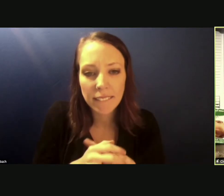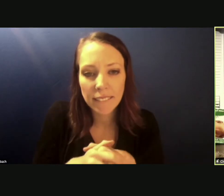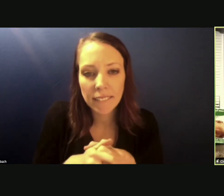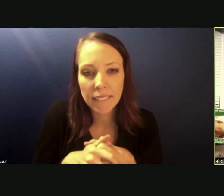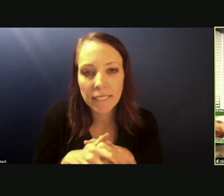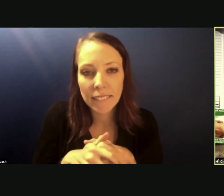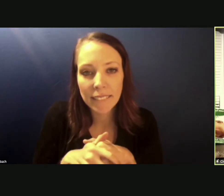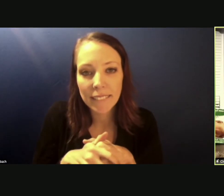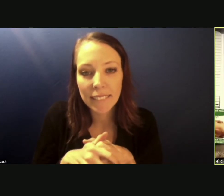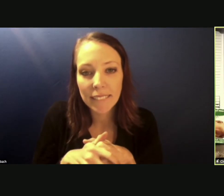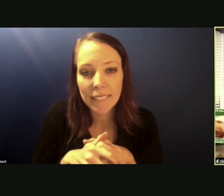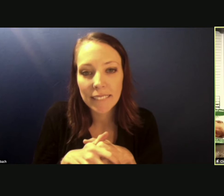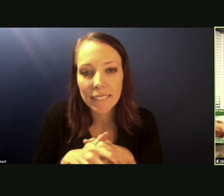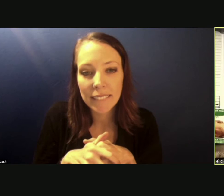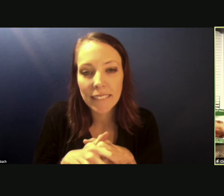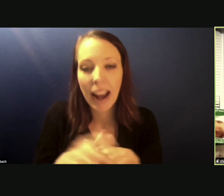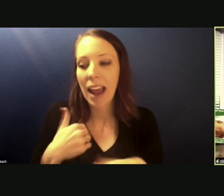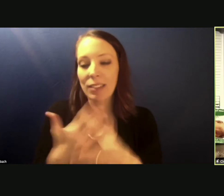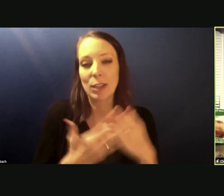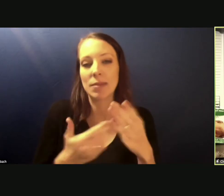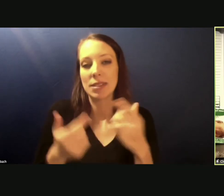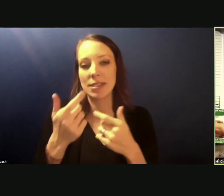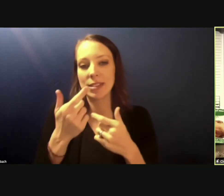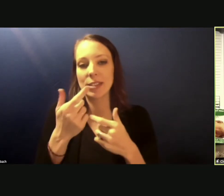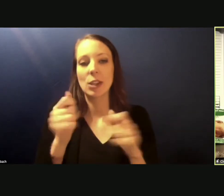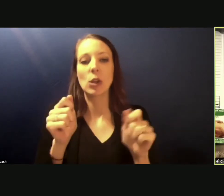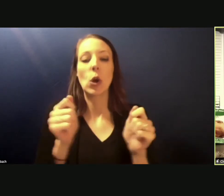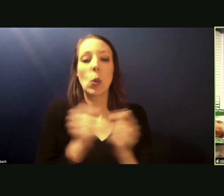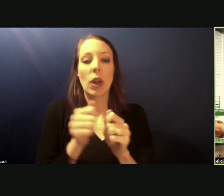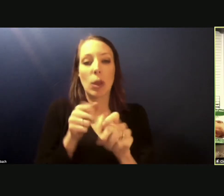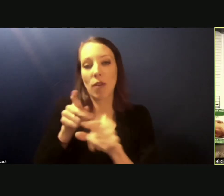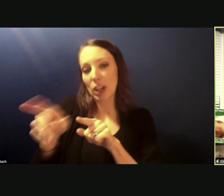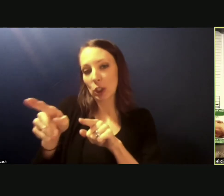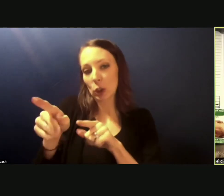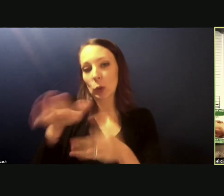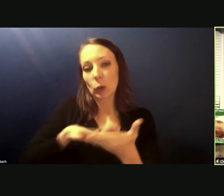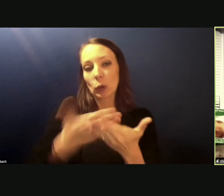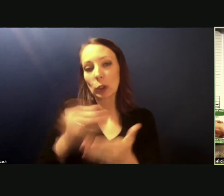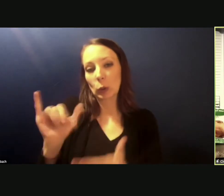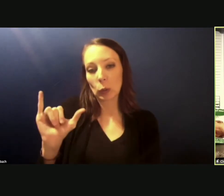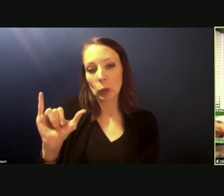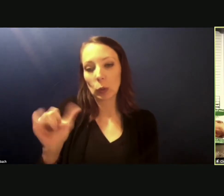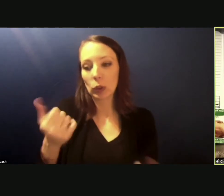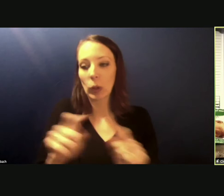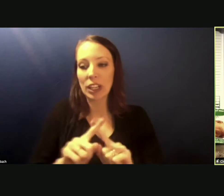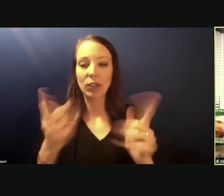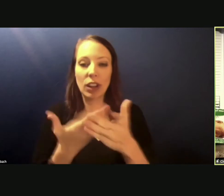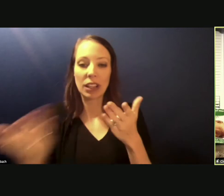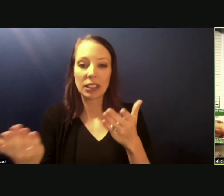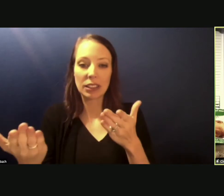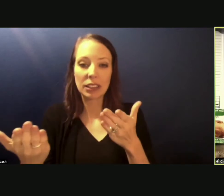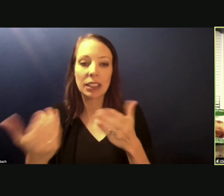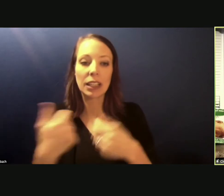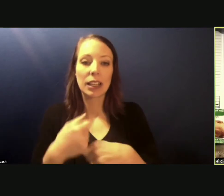And add some visual interest too, when the professional cooking, we try to add different things to the food to make it as